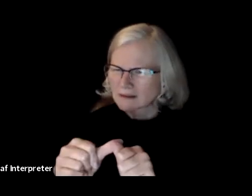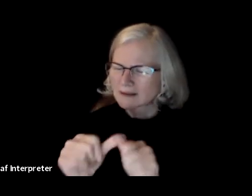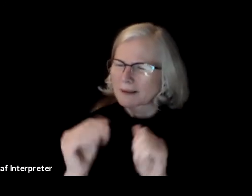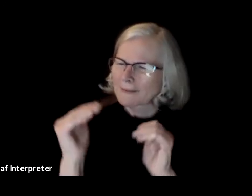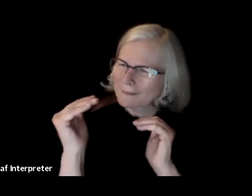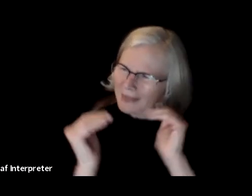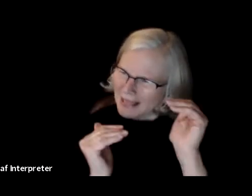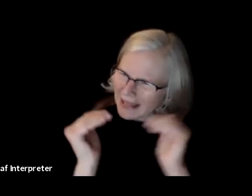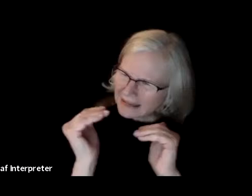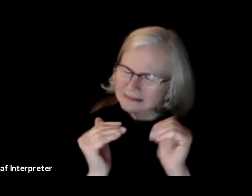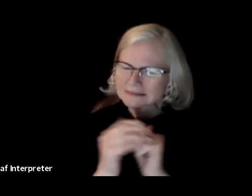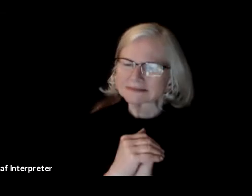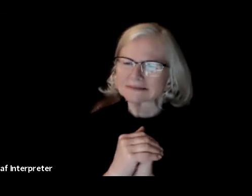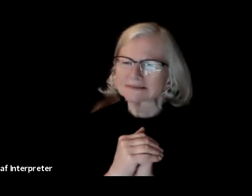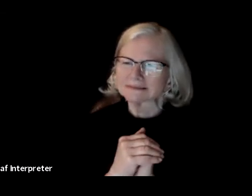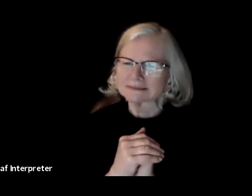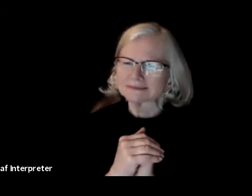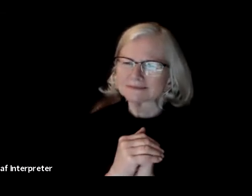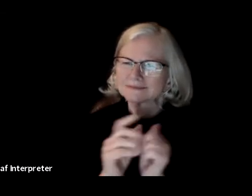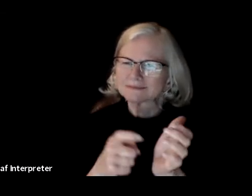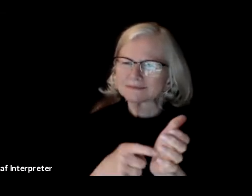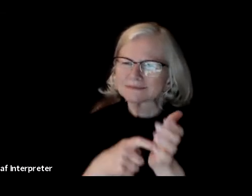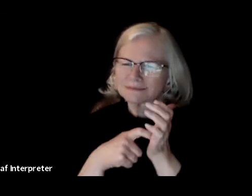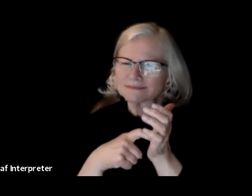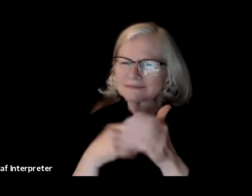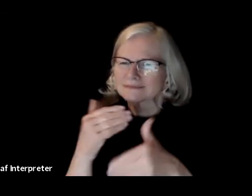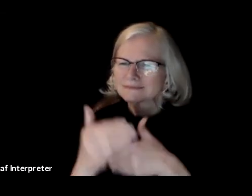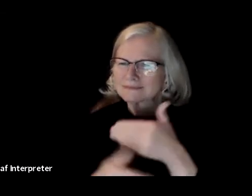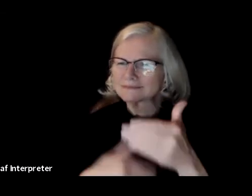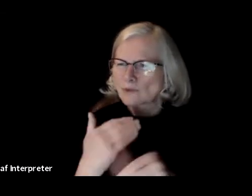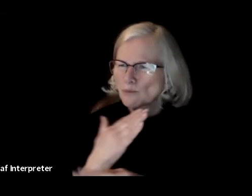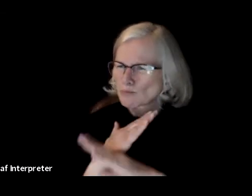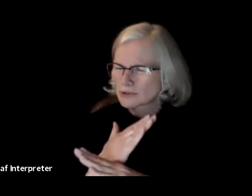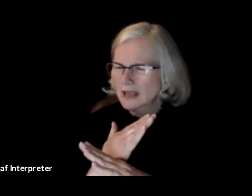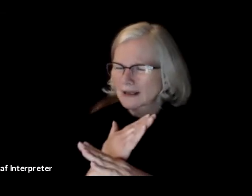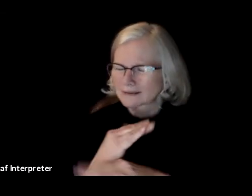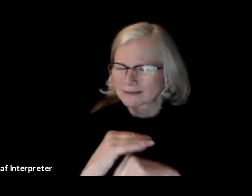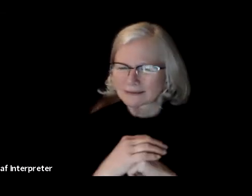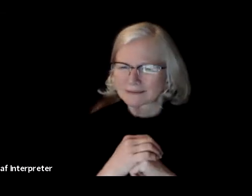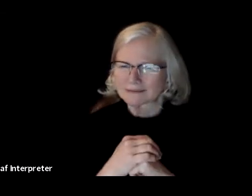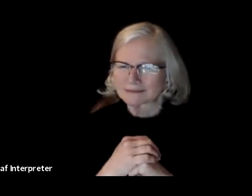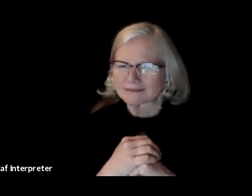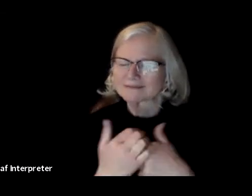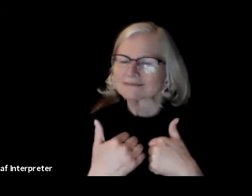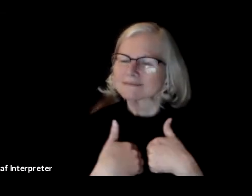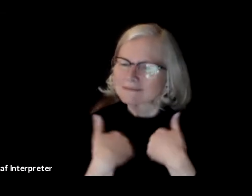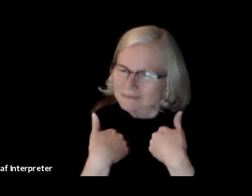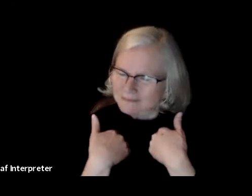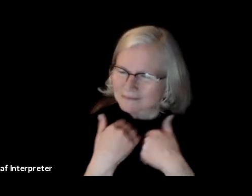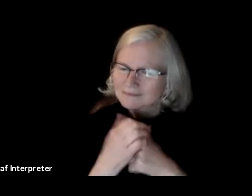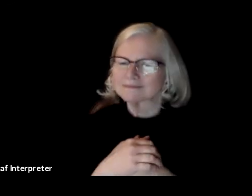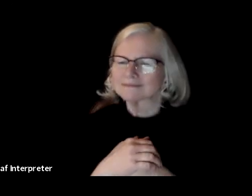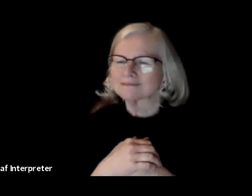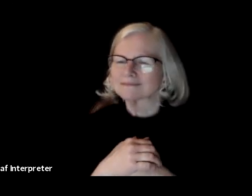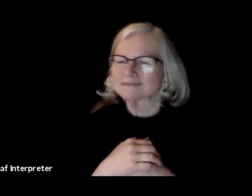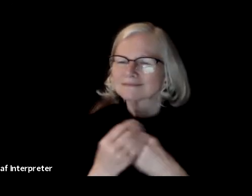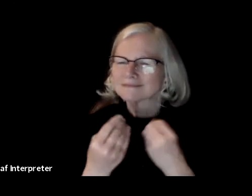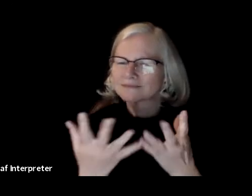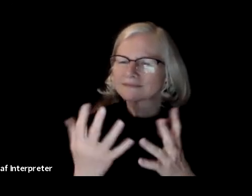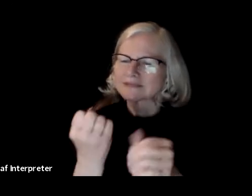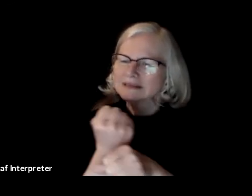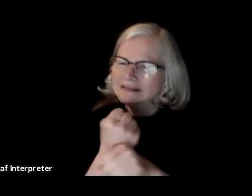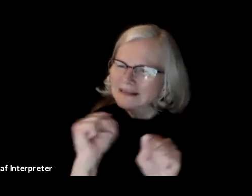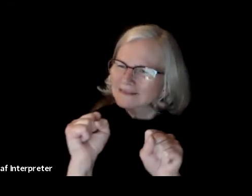necessary and required measures to protect our residents, and yet provide safe opportunities for meaningful